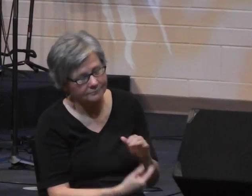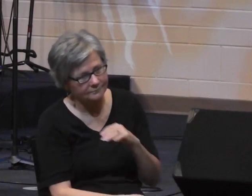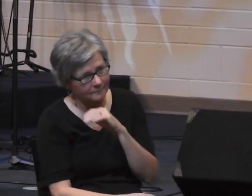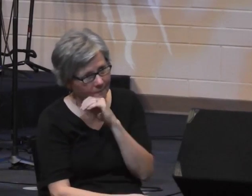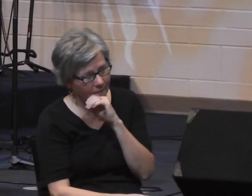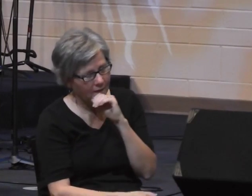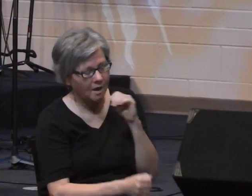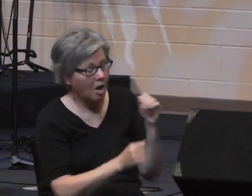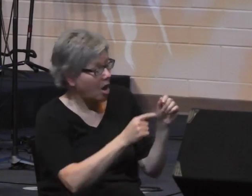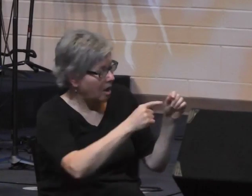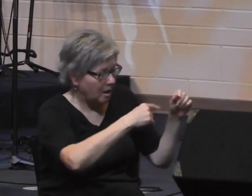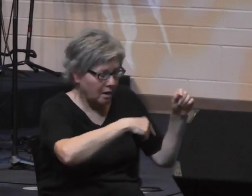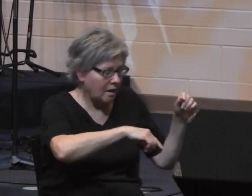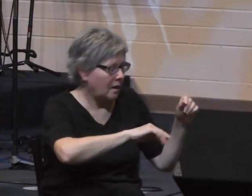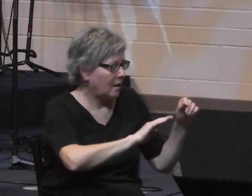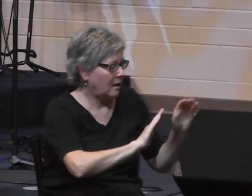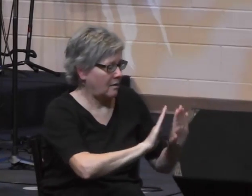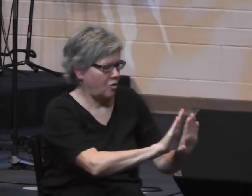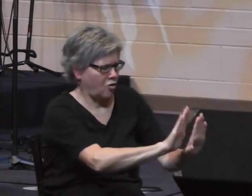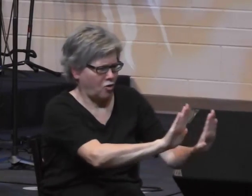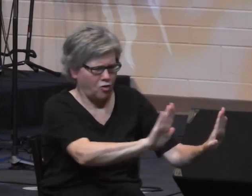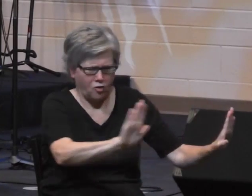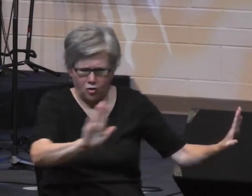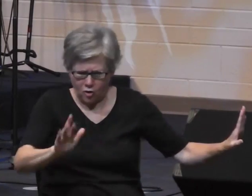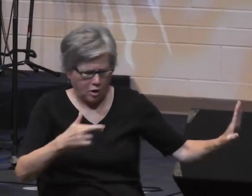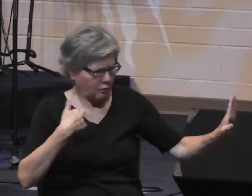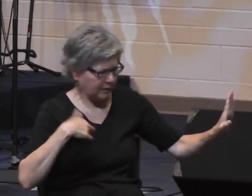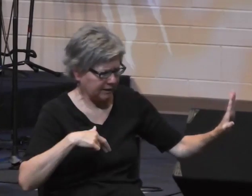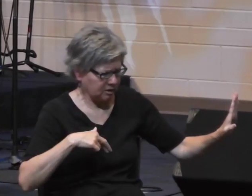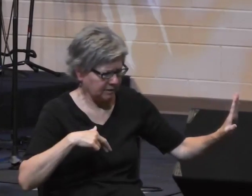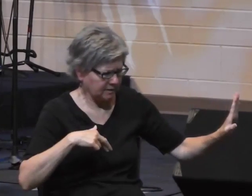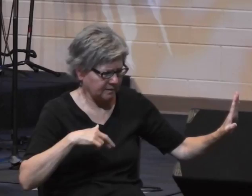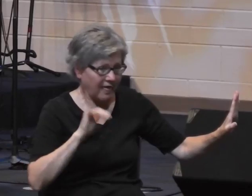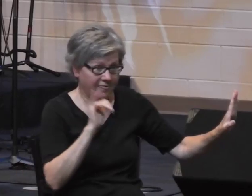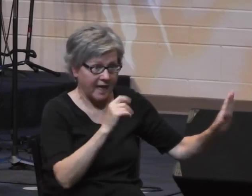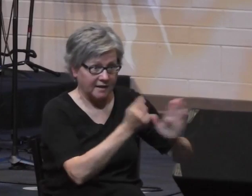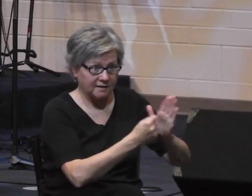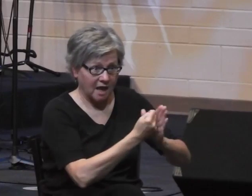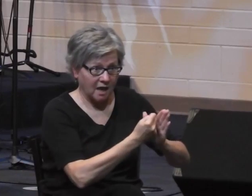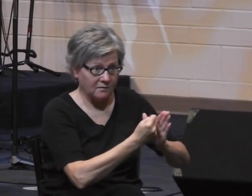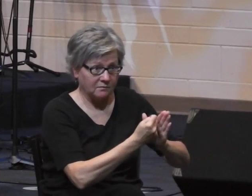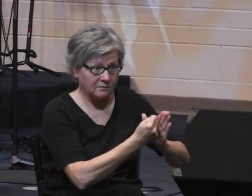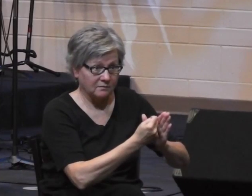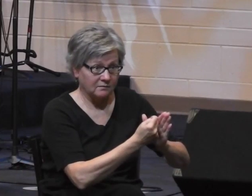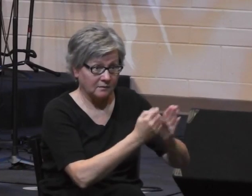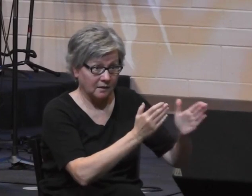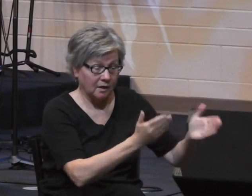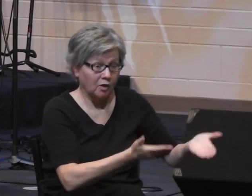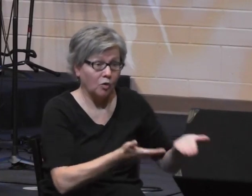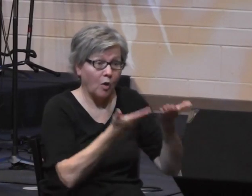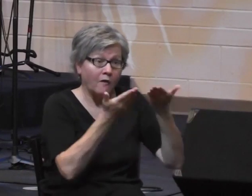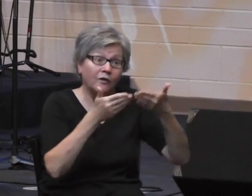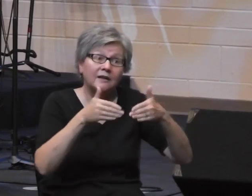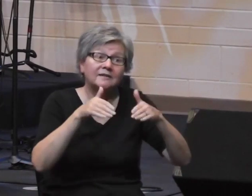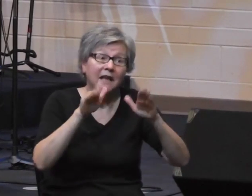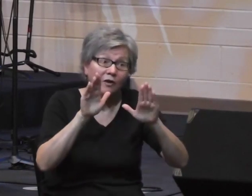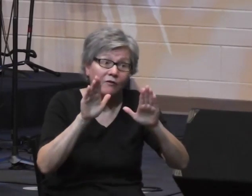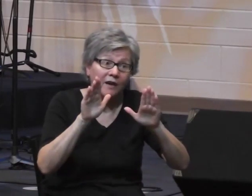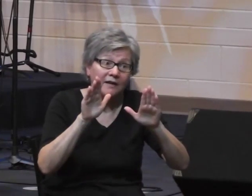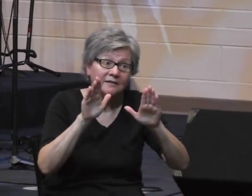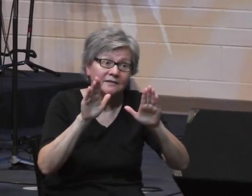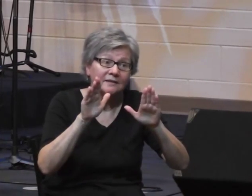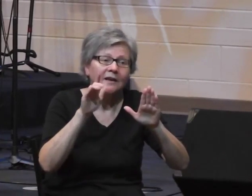maybe all other religions offered up at the time, if you want, or when you offer a sacrifice, you're offering it